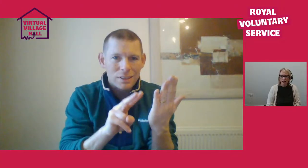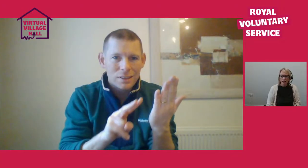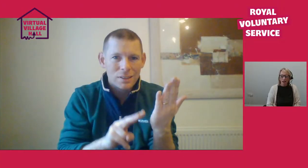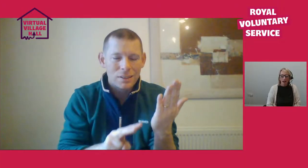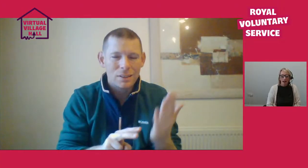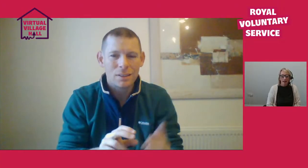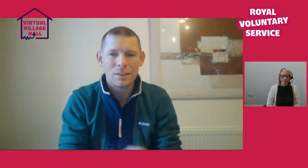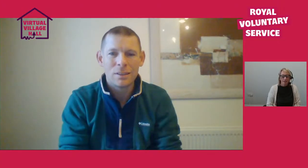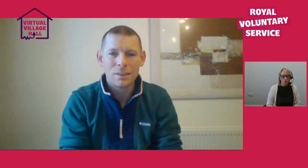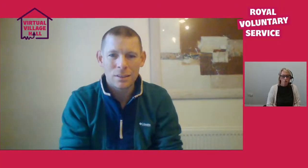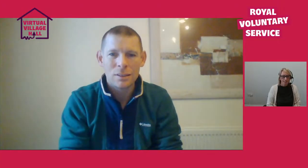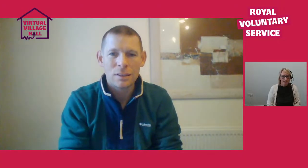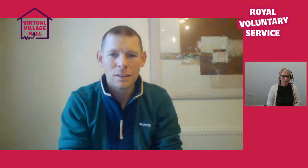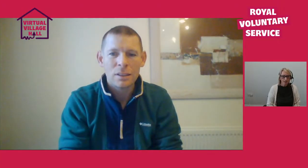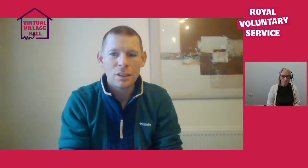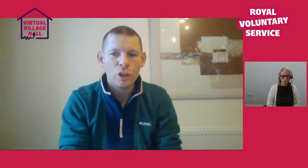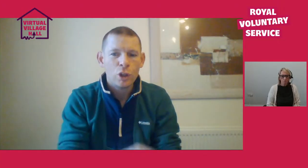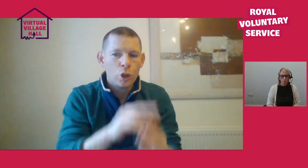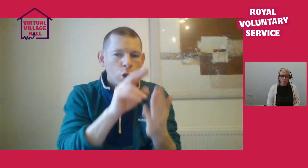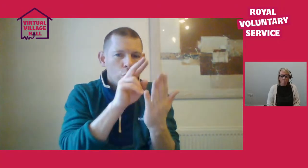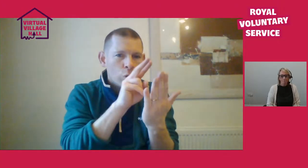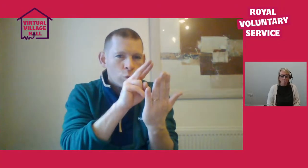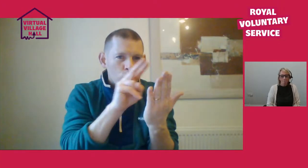action. And then reading.